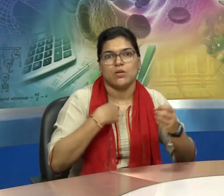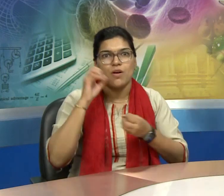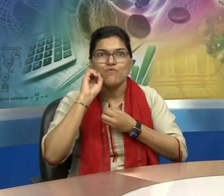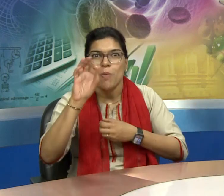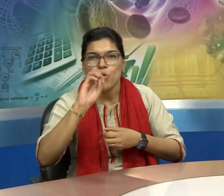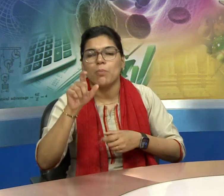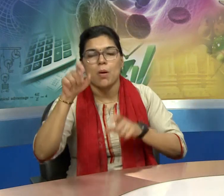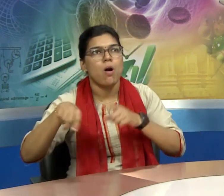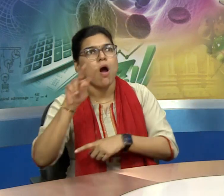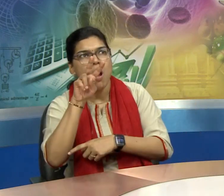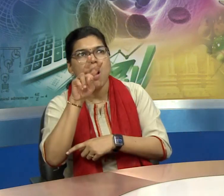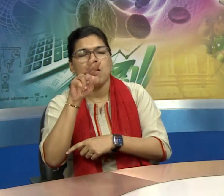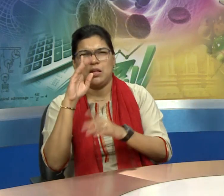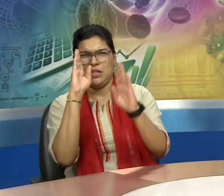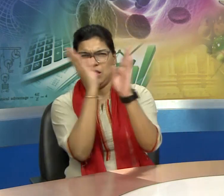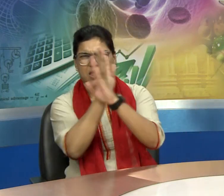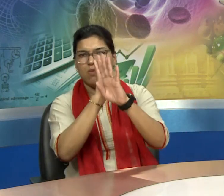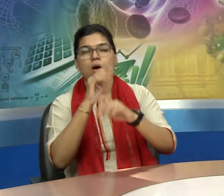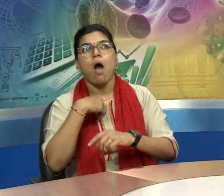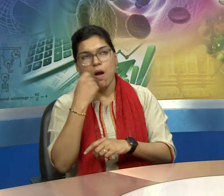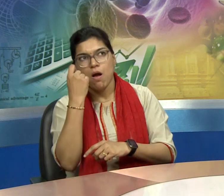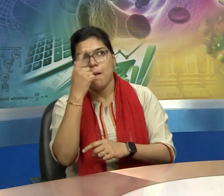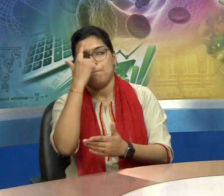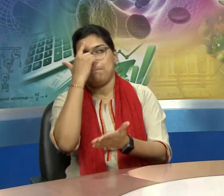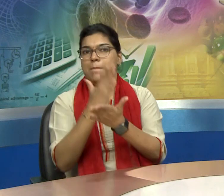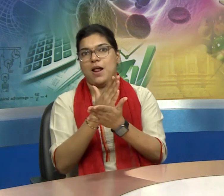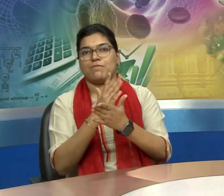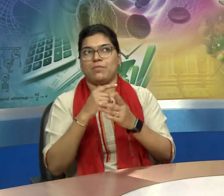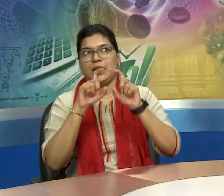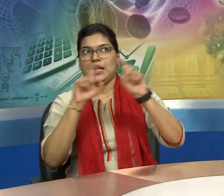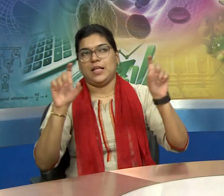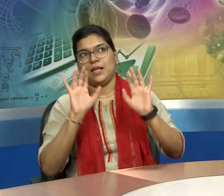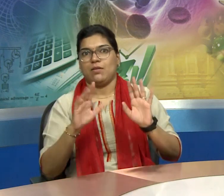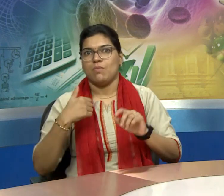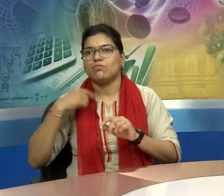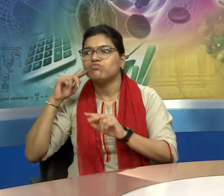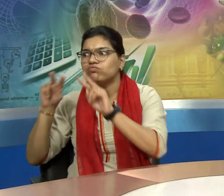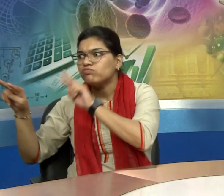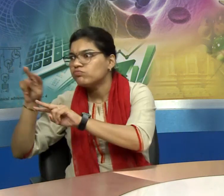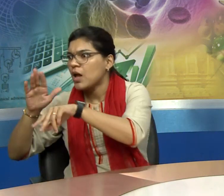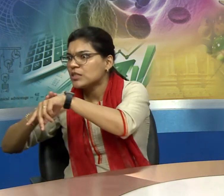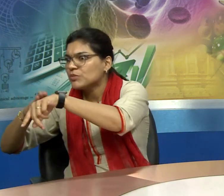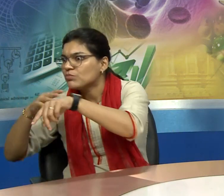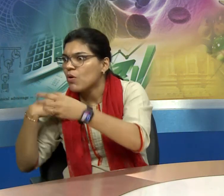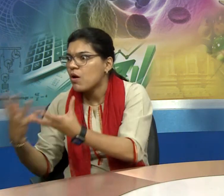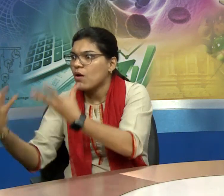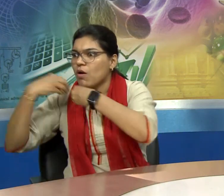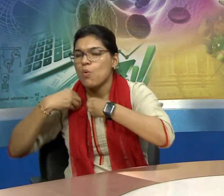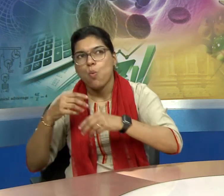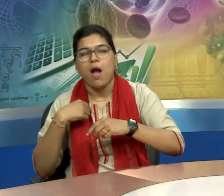After consultation with any person, when we take a decision, and without any unbiasedness, then